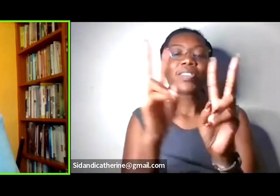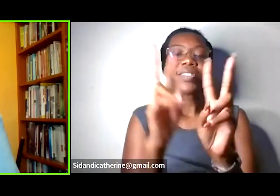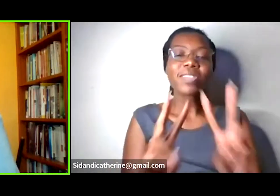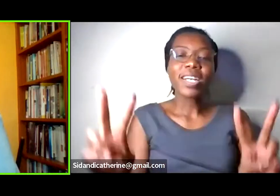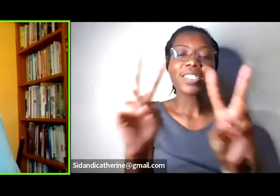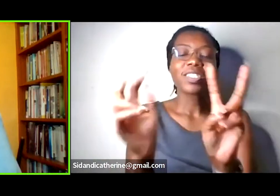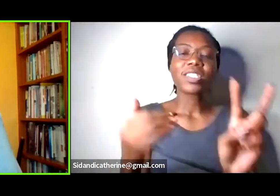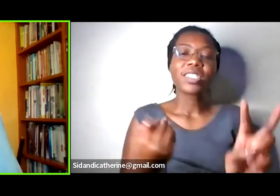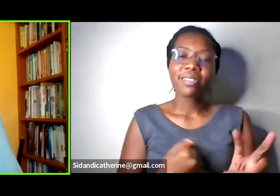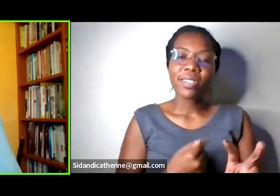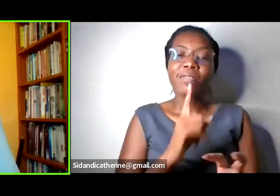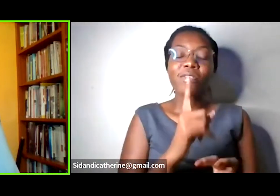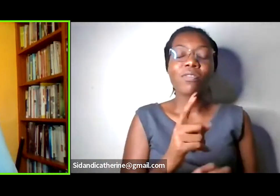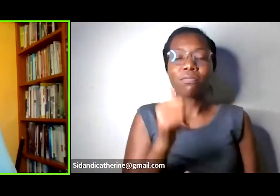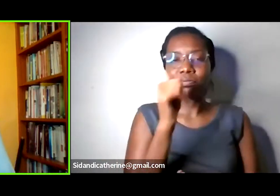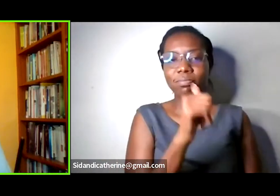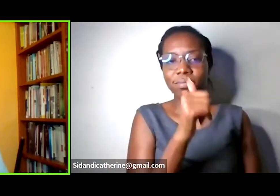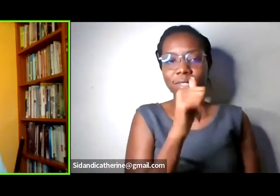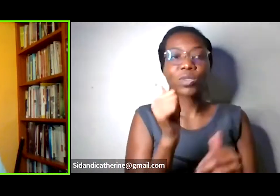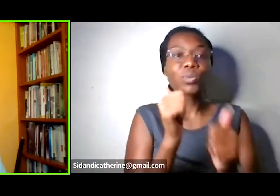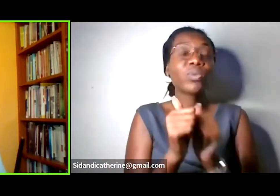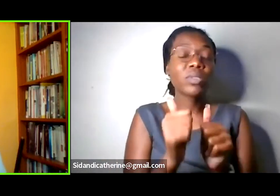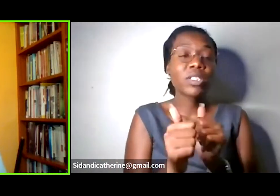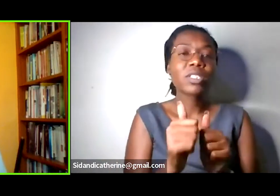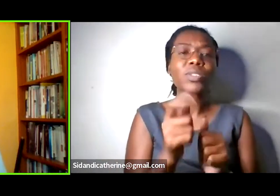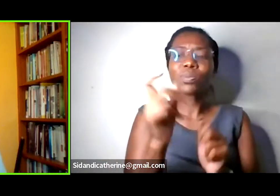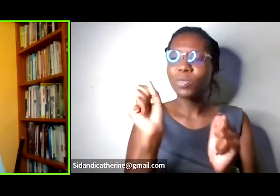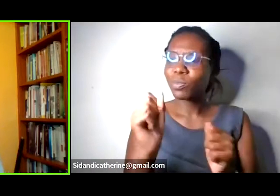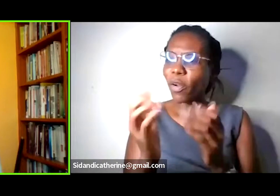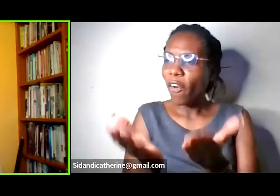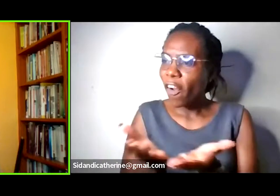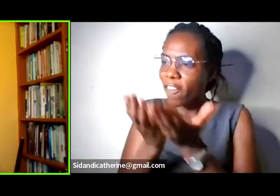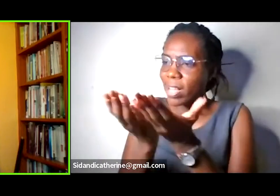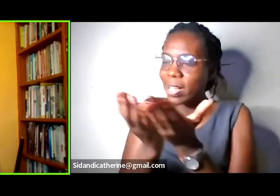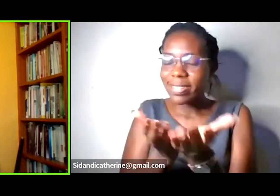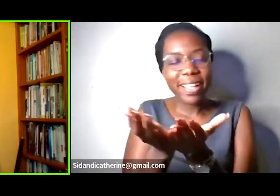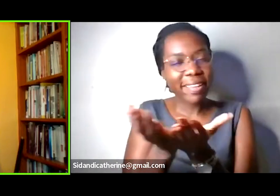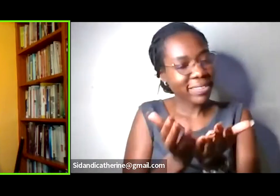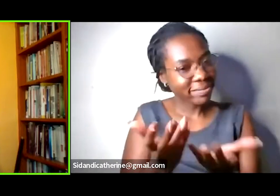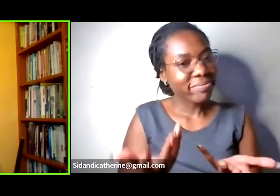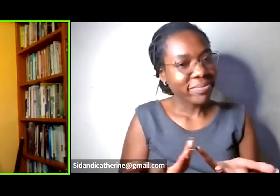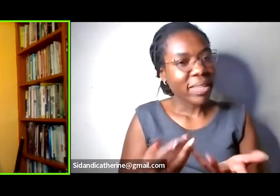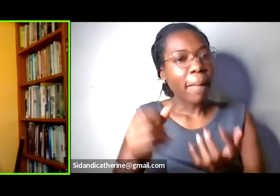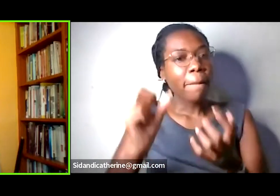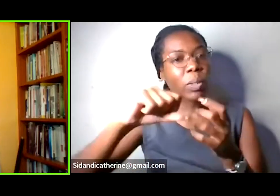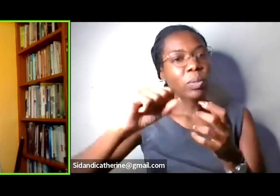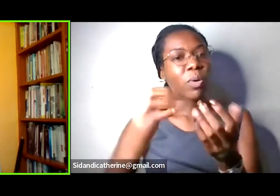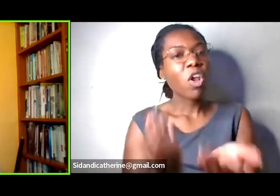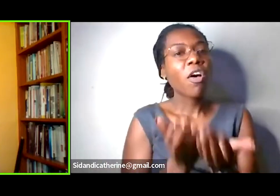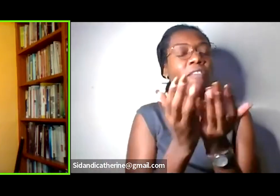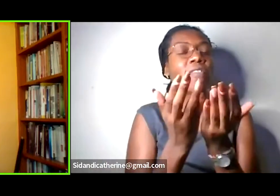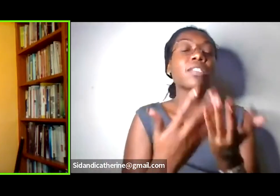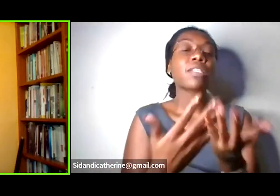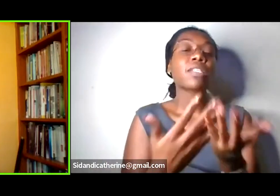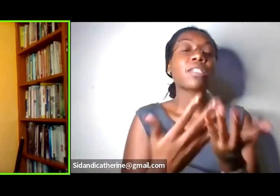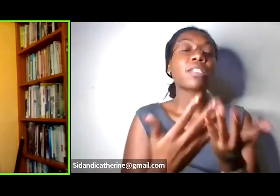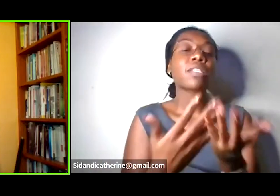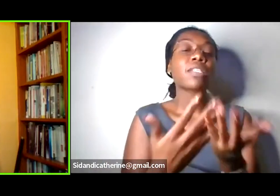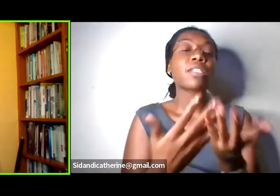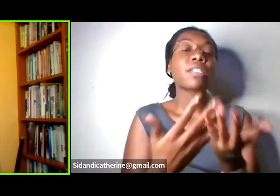Give me an offer. What do you have for me? What offer do you have for me? And for you to crack